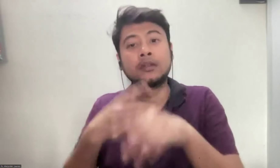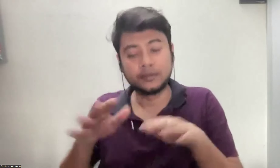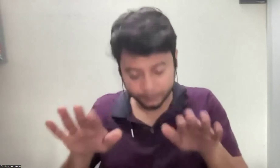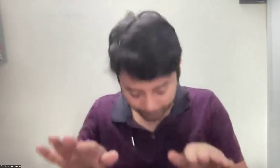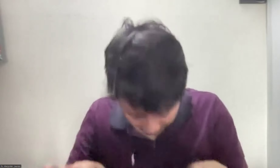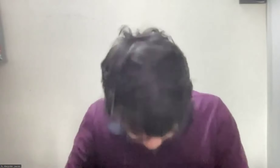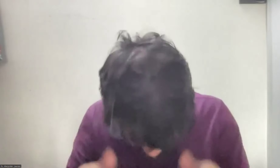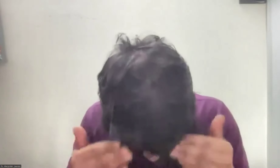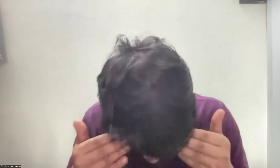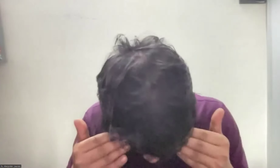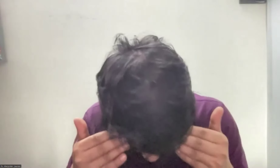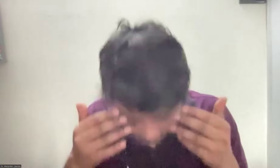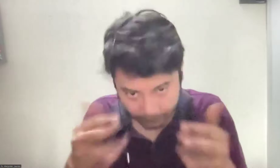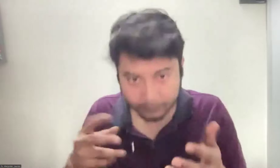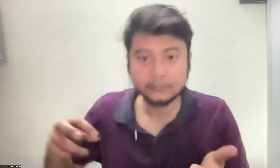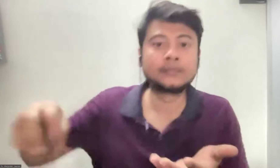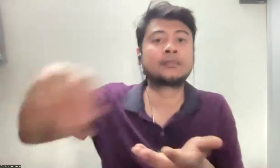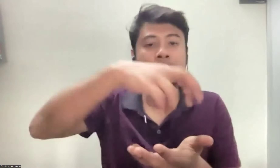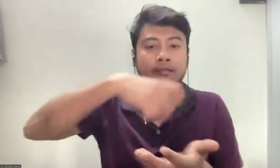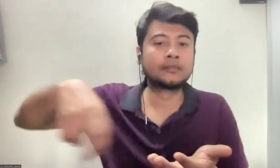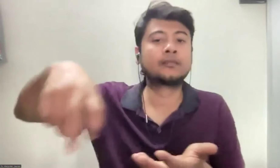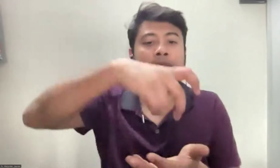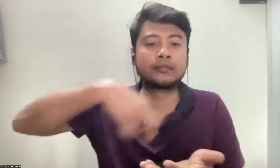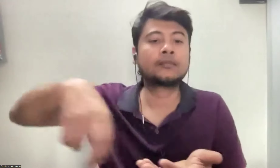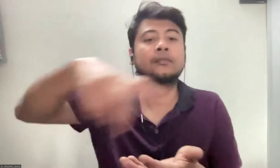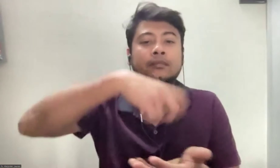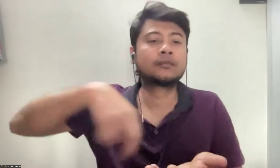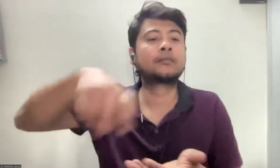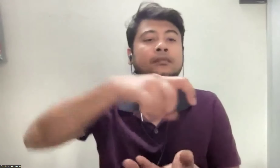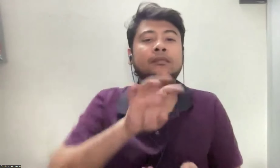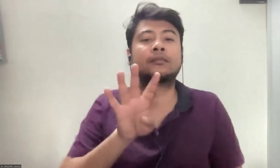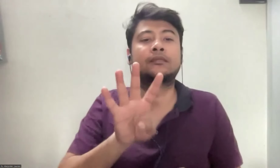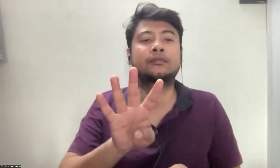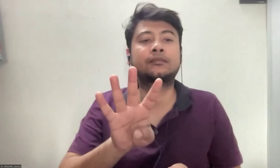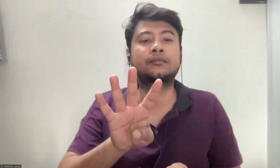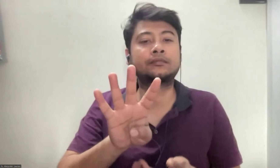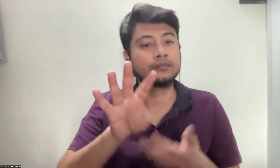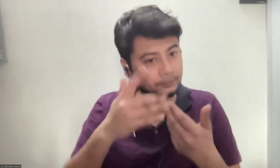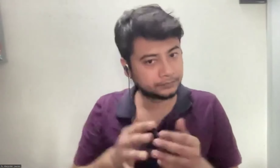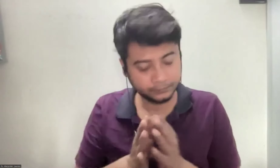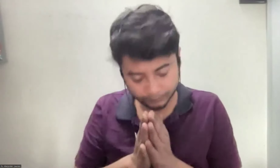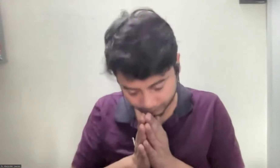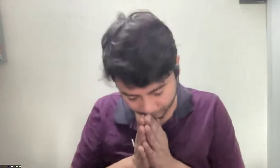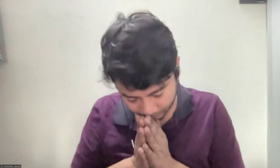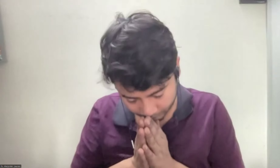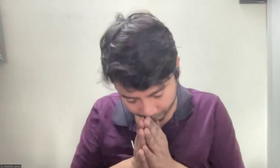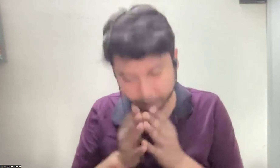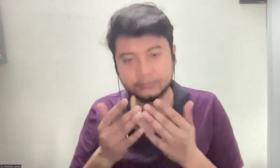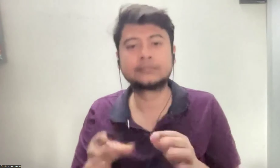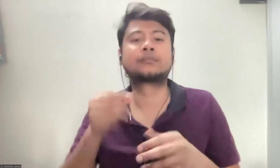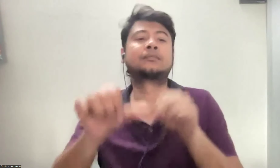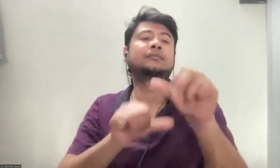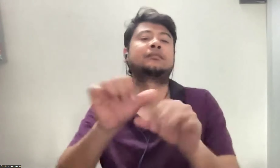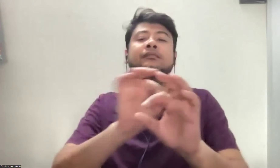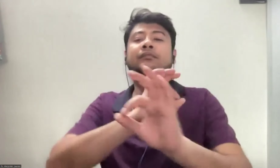you all want, I can send you the translated version of that Sanskrit, like Bijal is asking in the chat. So